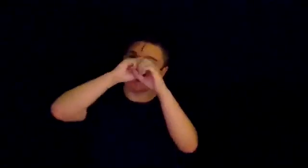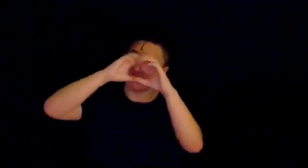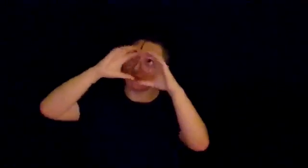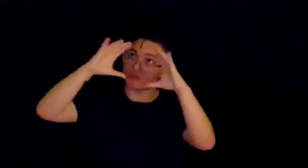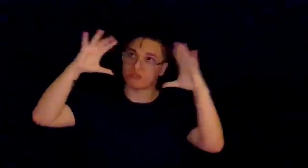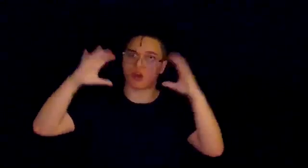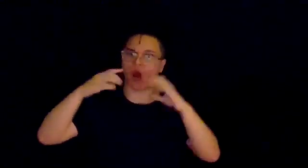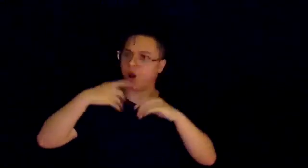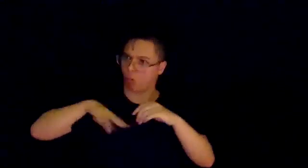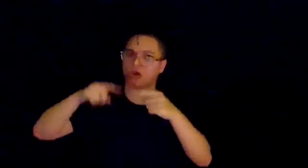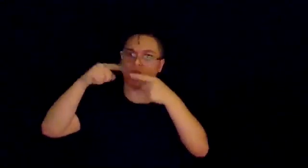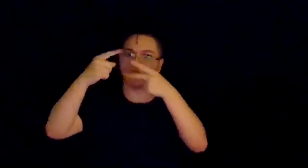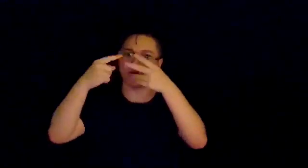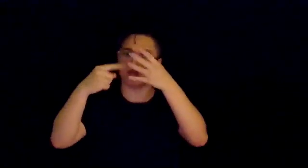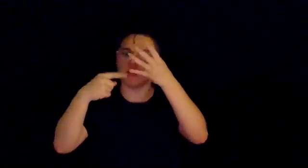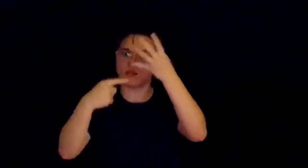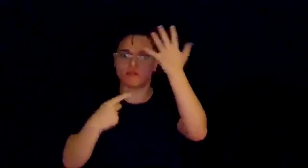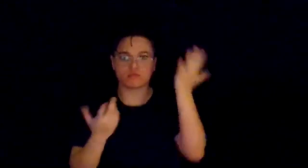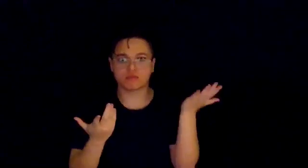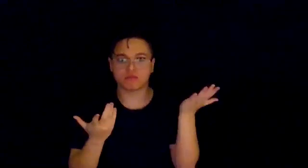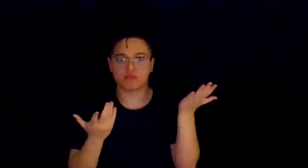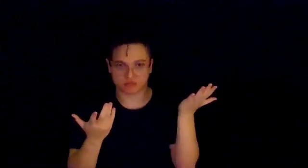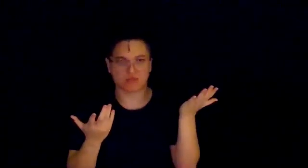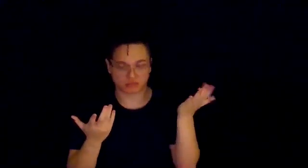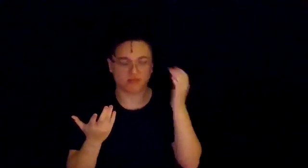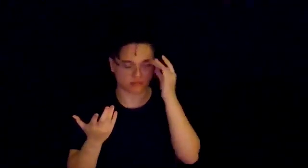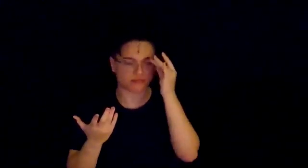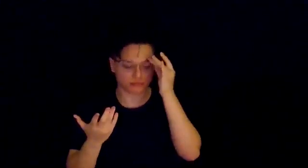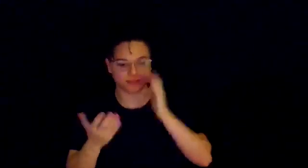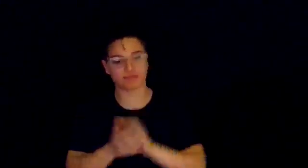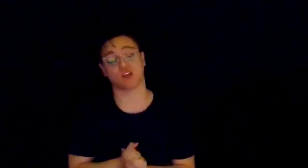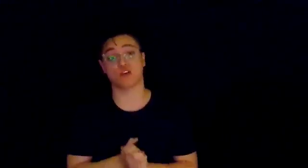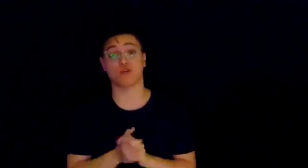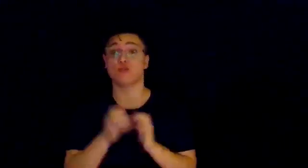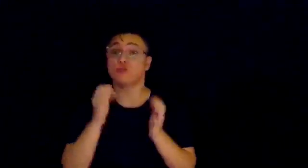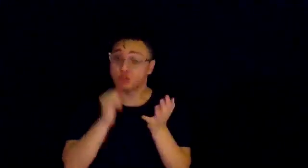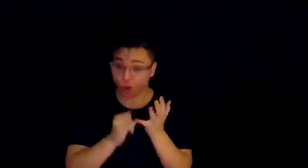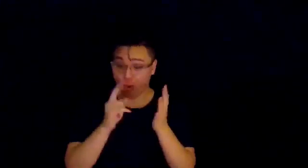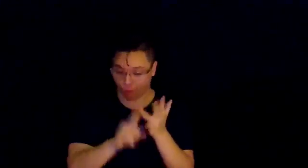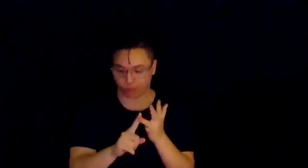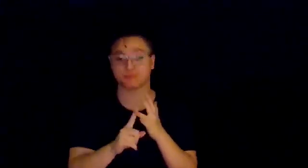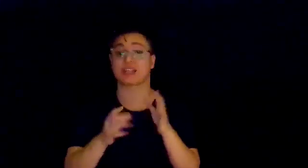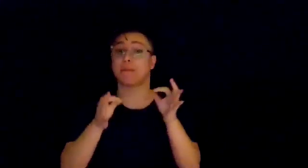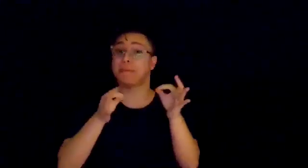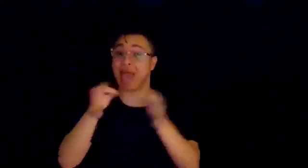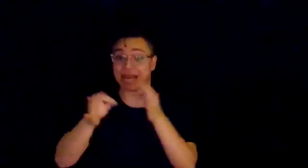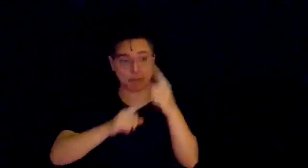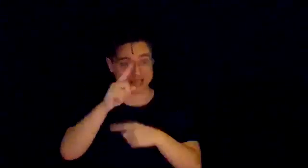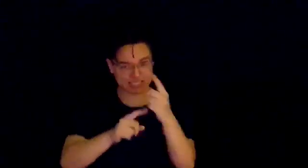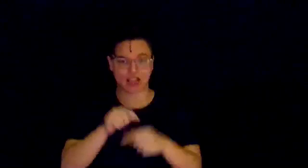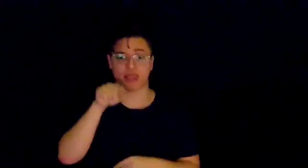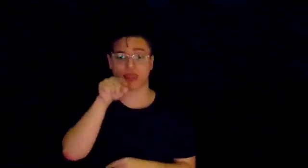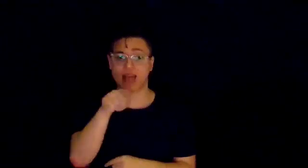Sometimes you've never thought of what's possible. I want this, this, this, this, this, and this.